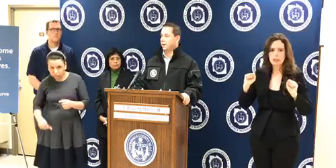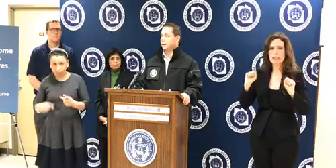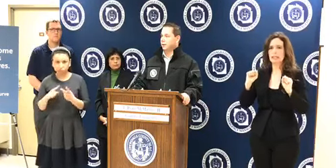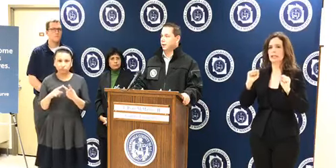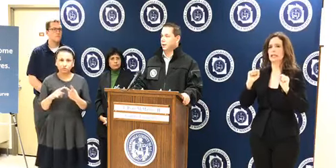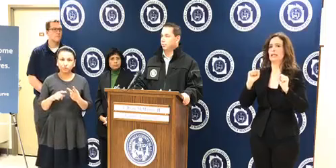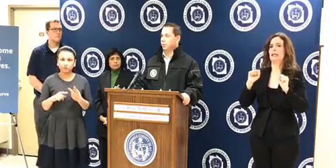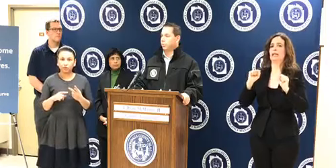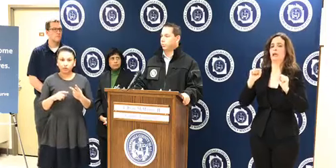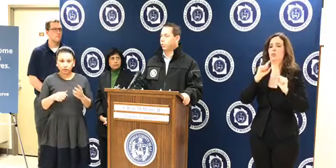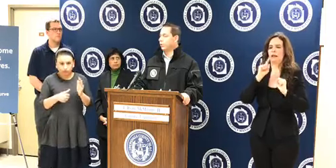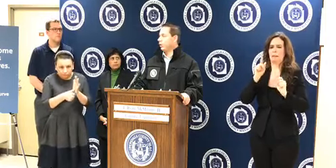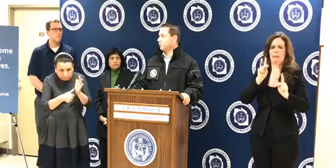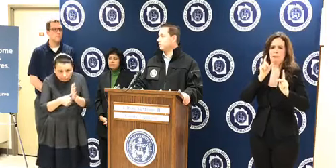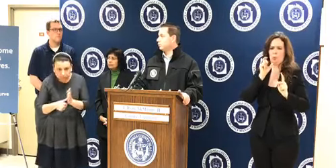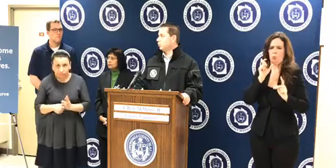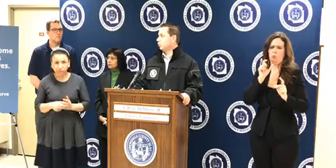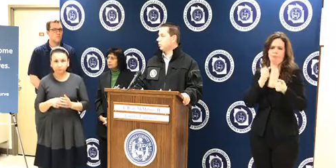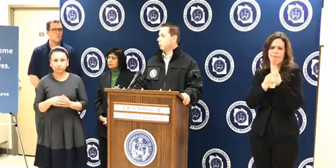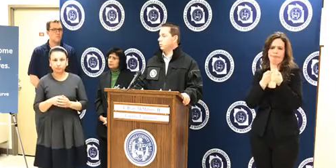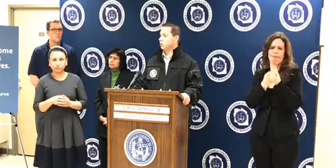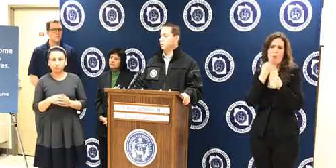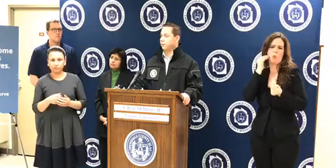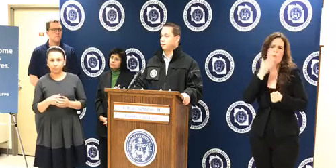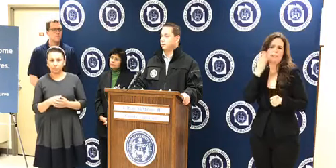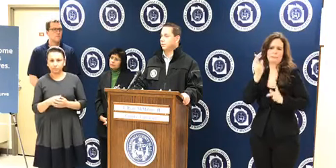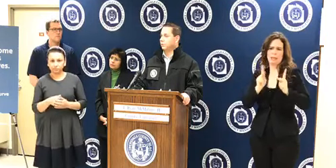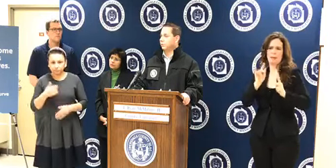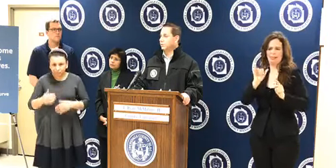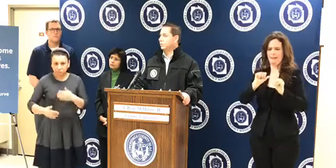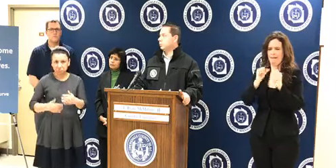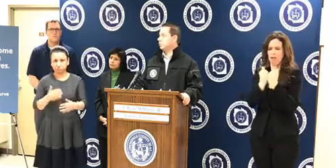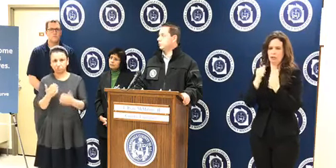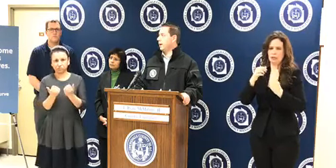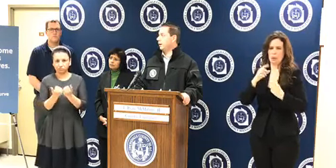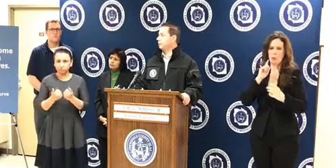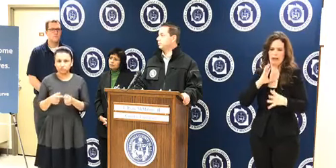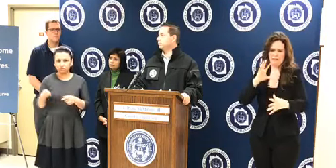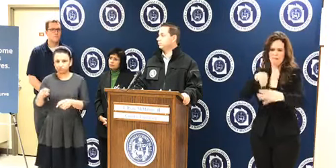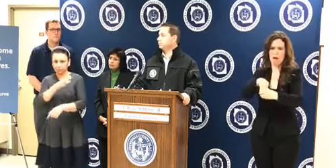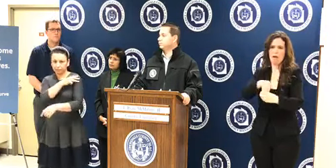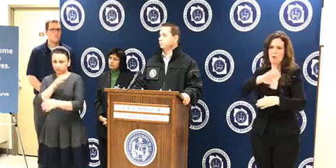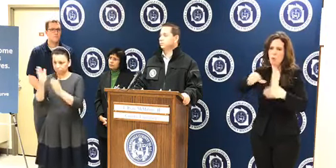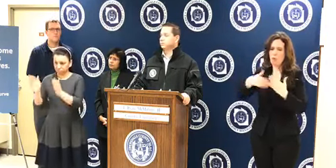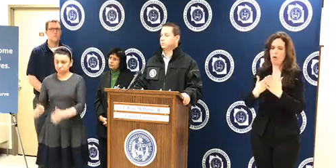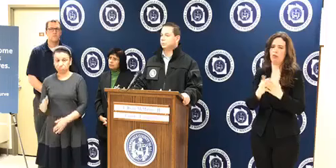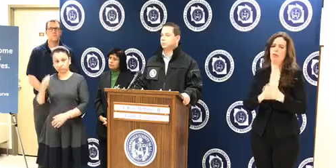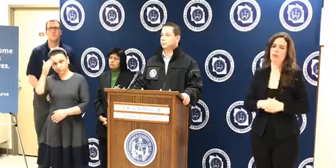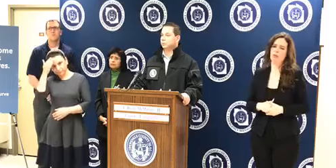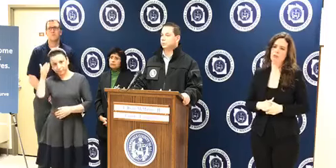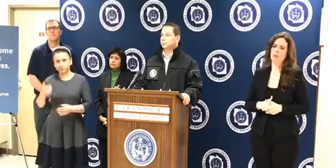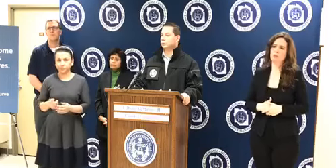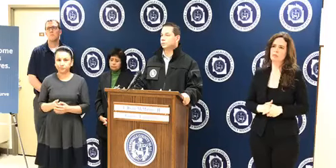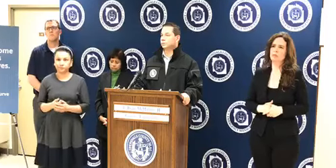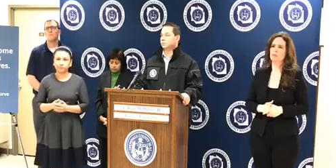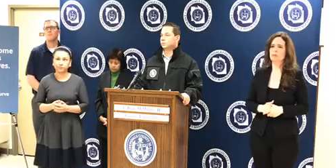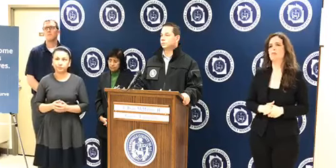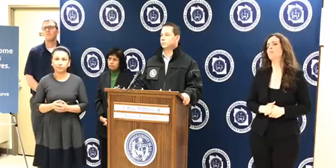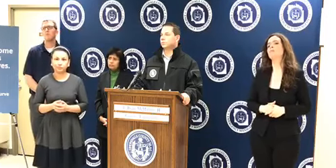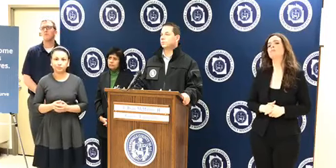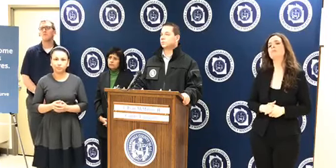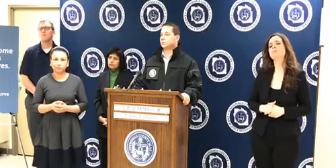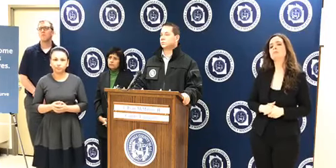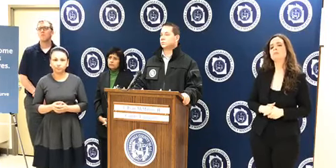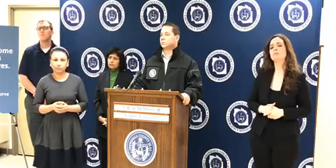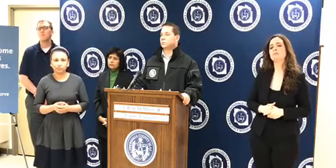looking at proper protocols in the event that they believe there's someone who's symptomatic. So you mentioned you have 250 slots